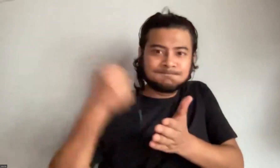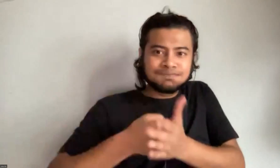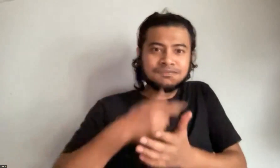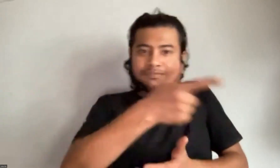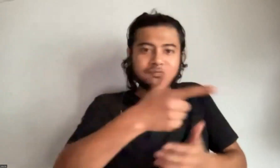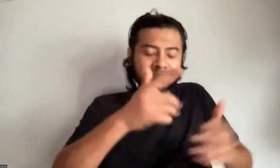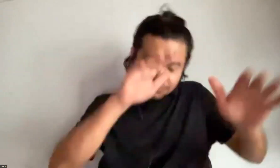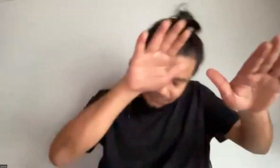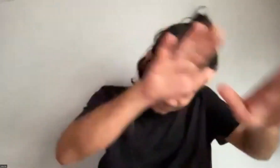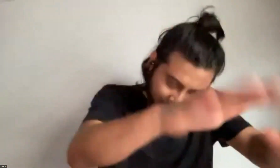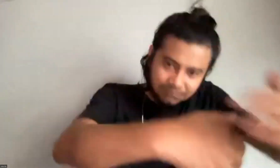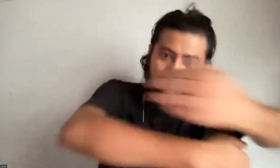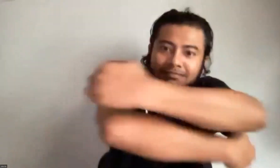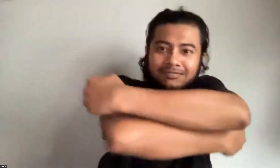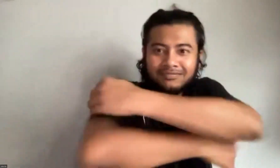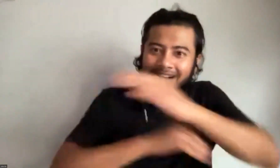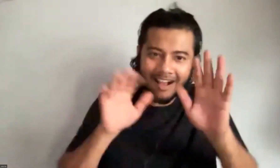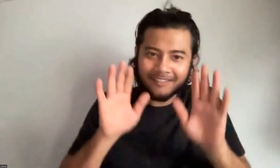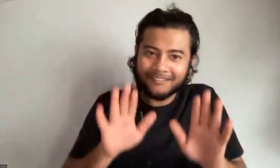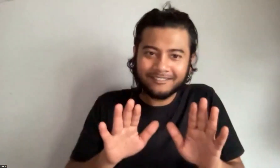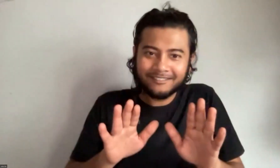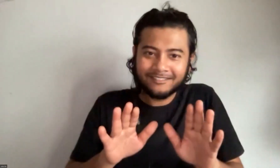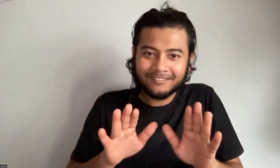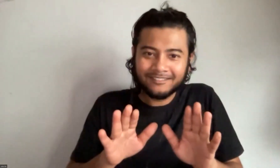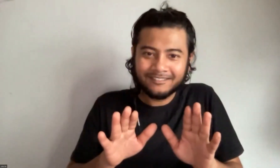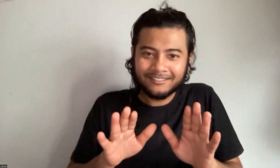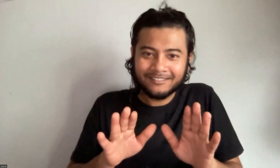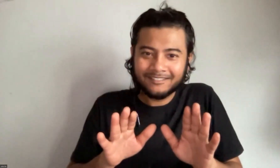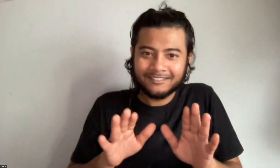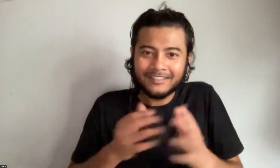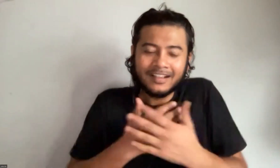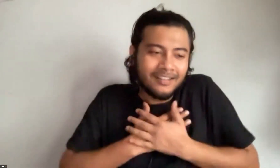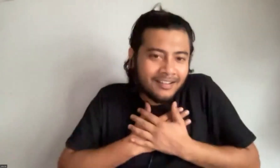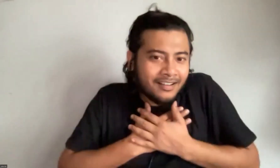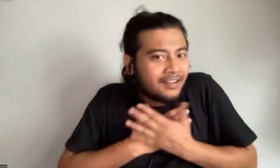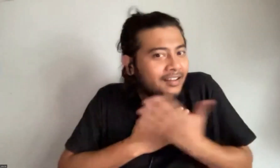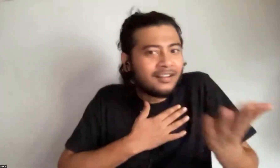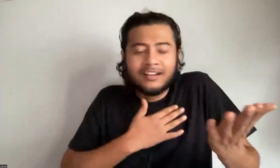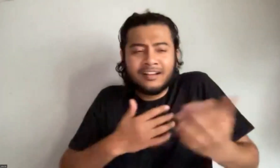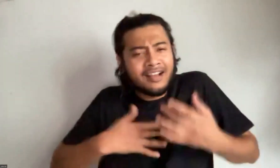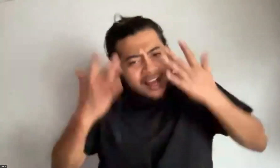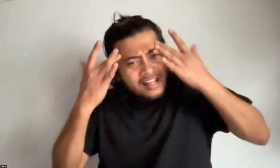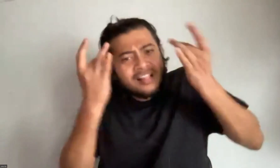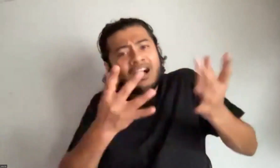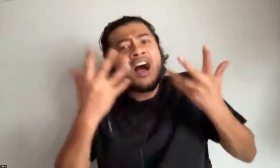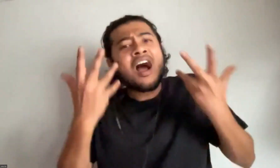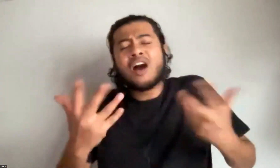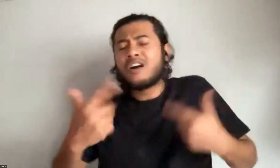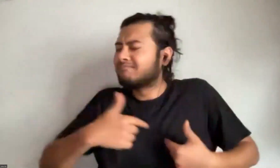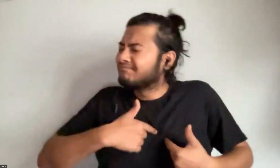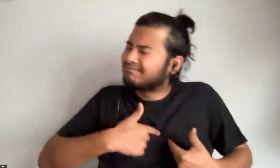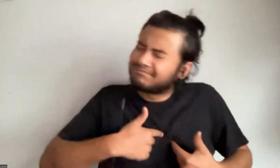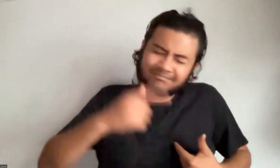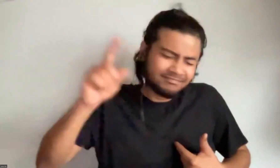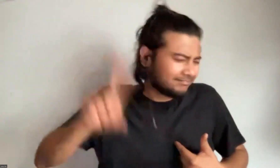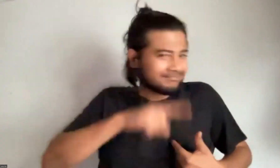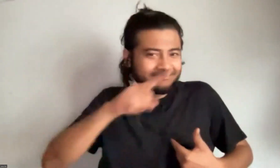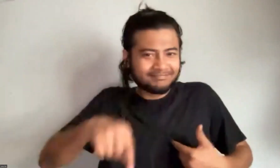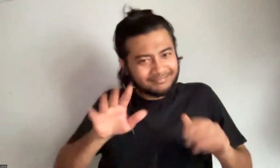topmost happiness. That is topmost happiness. Buying a new sari, buying a new house, getting a new